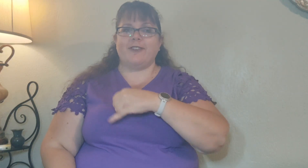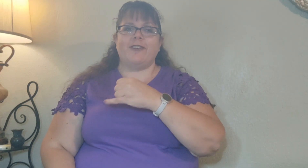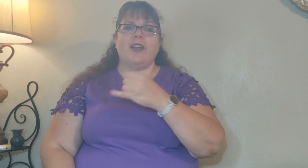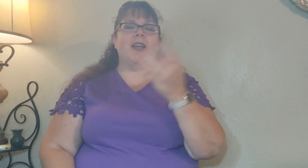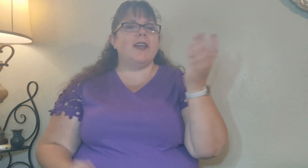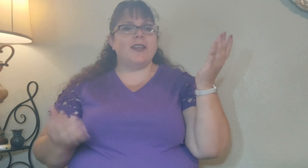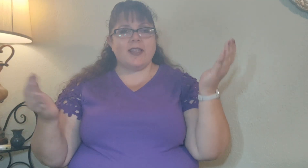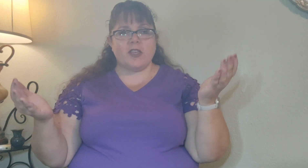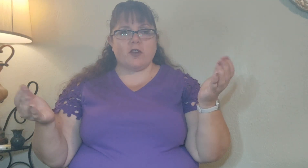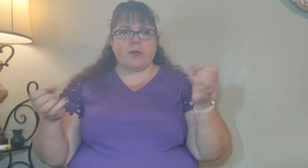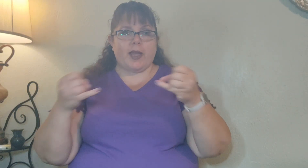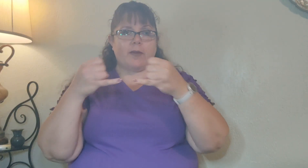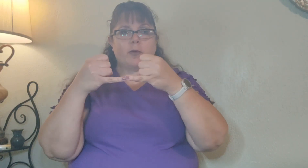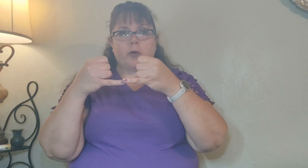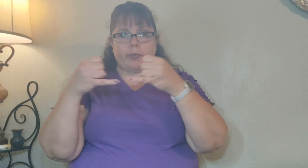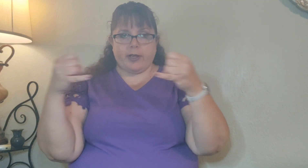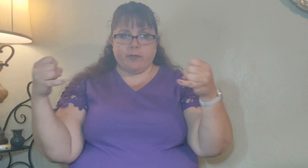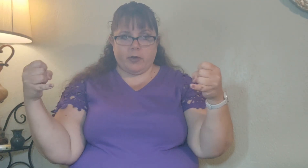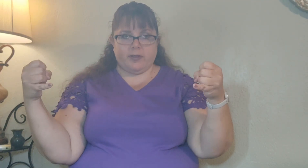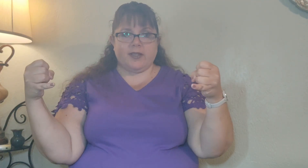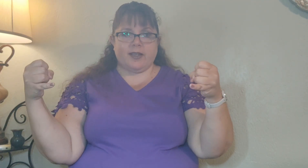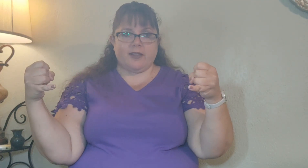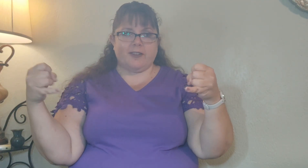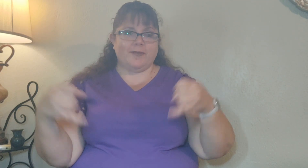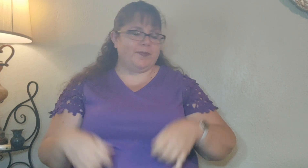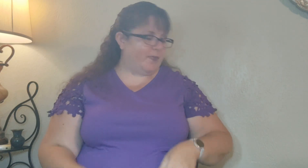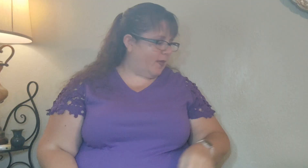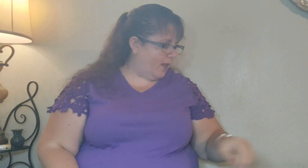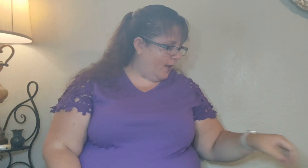you. Either way, or bring them both together.